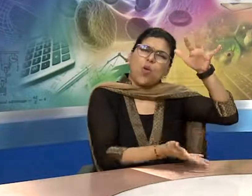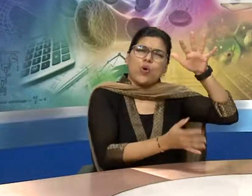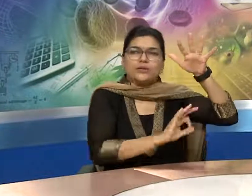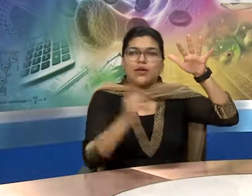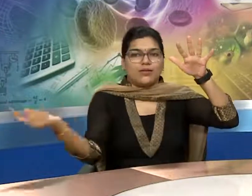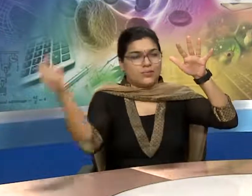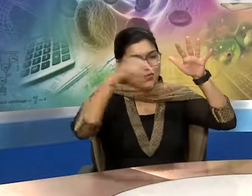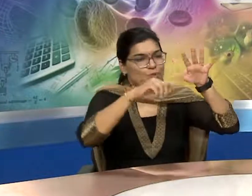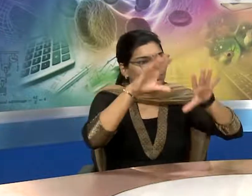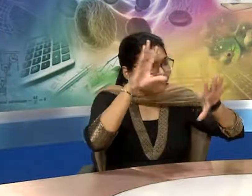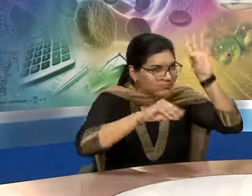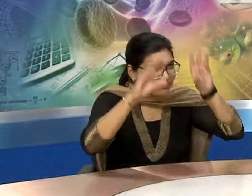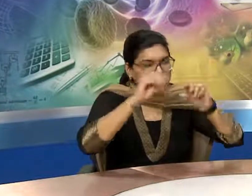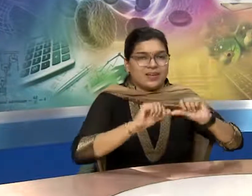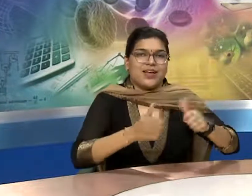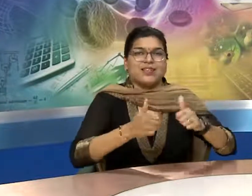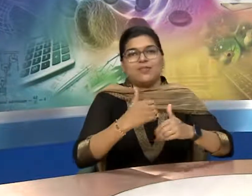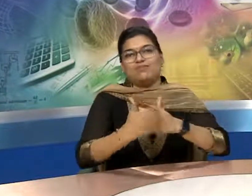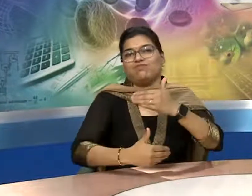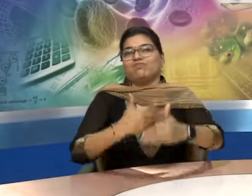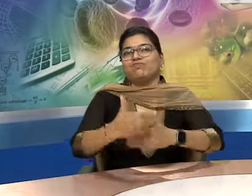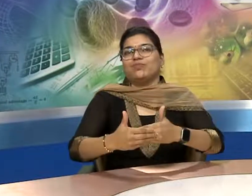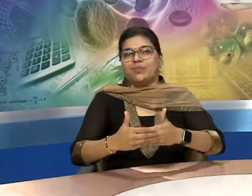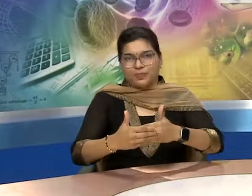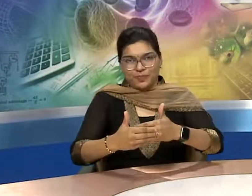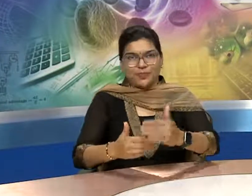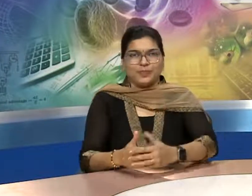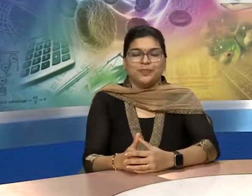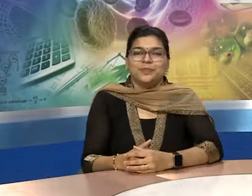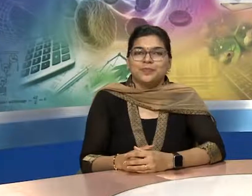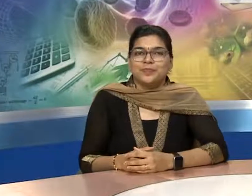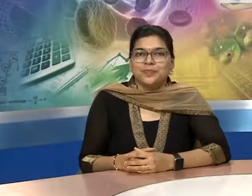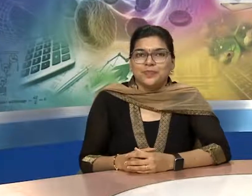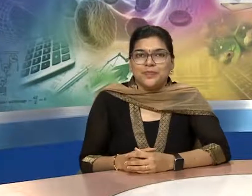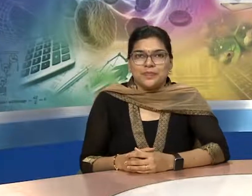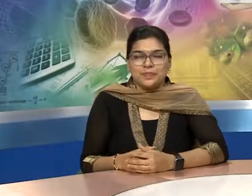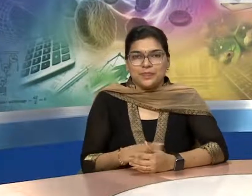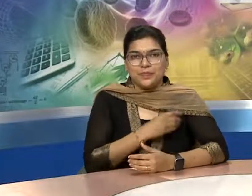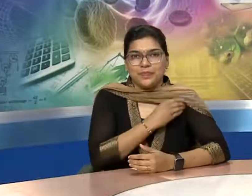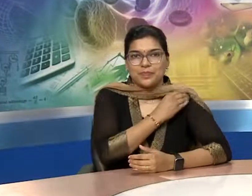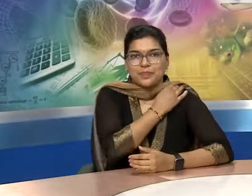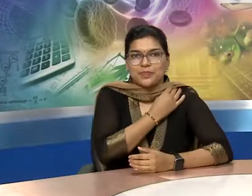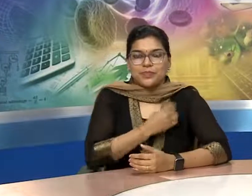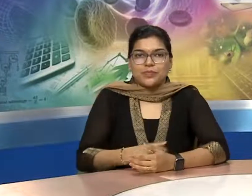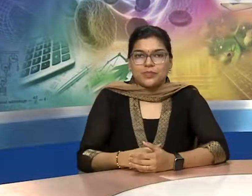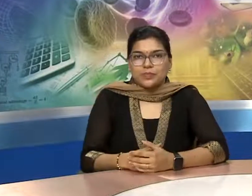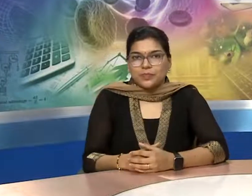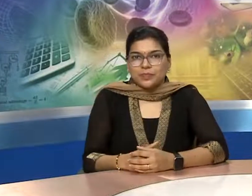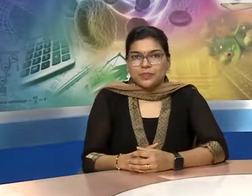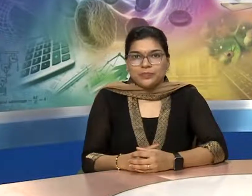So there are lots of books which we can study about our own cultural heritage.